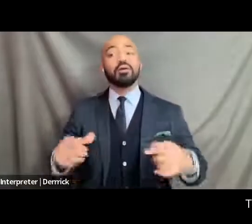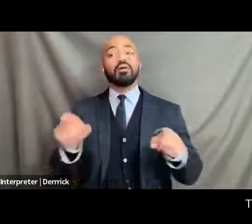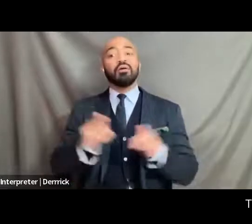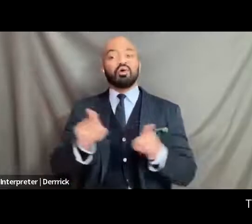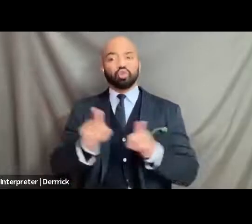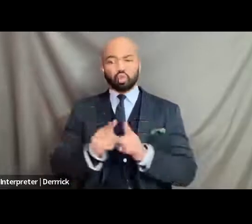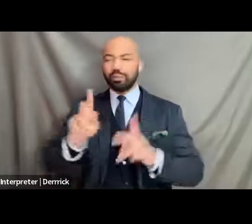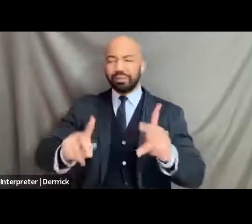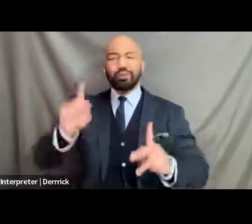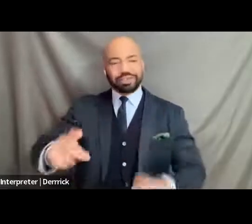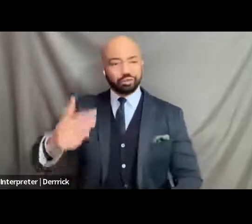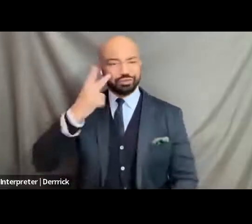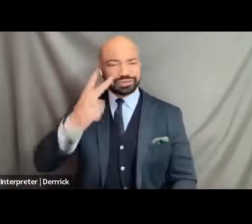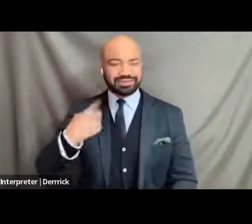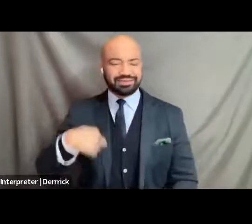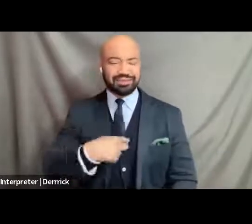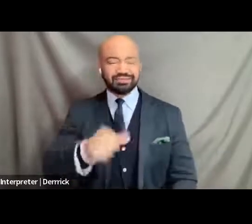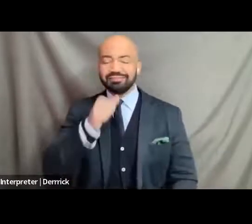thank you